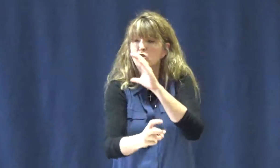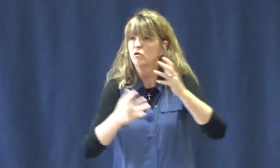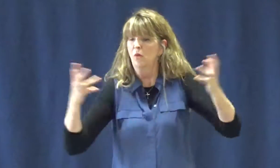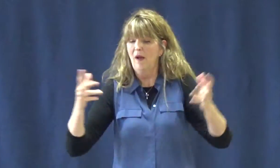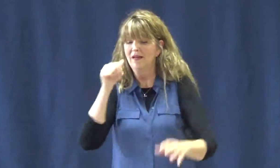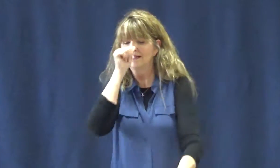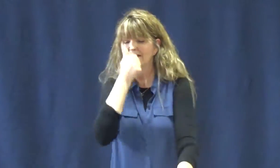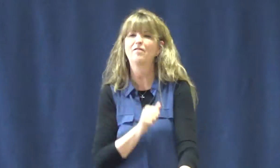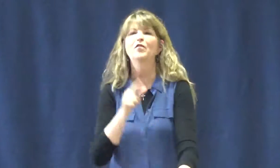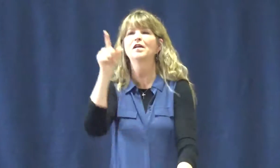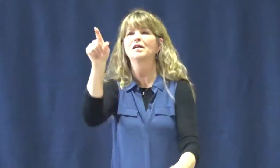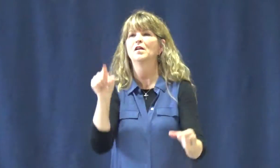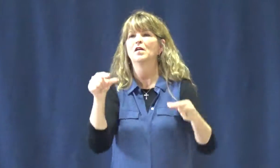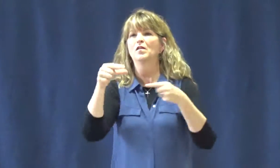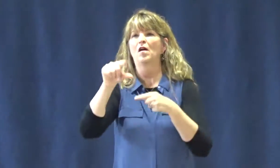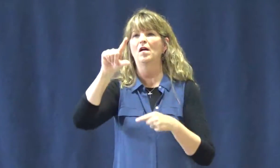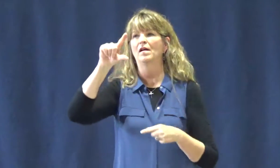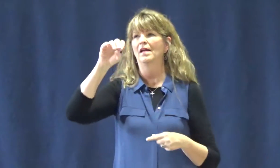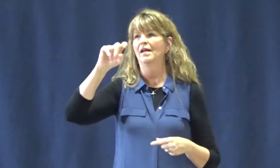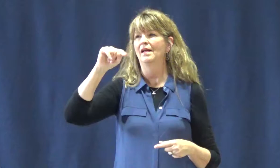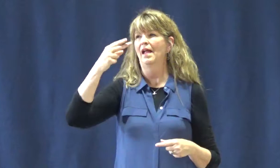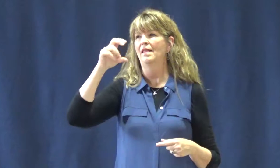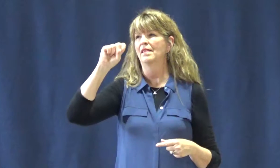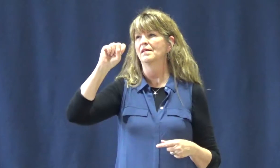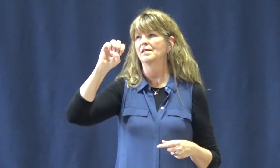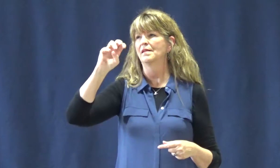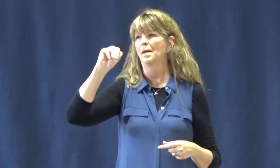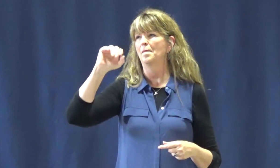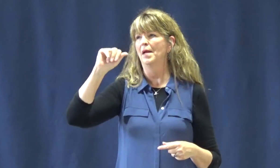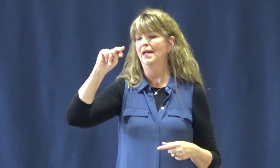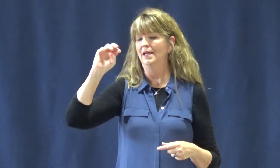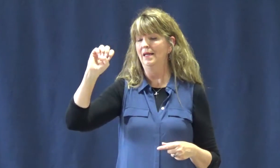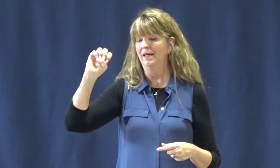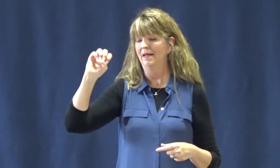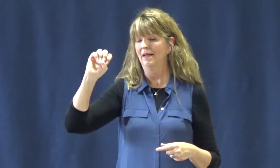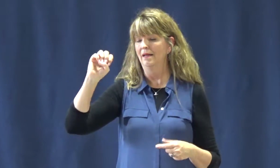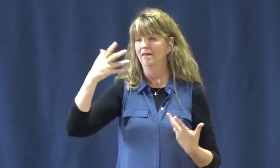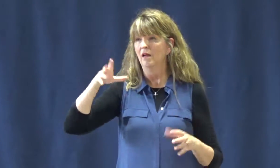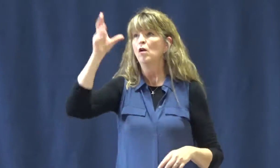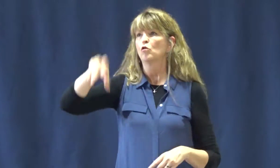baptism, his immersion in suffering, in Gethsemane,